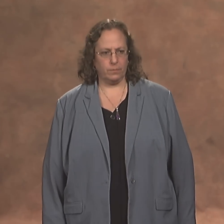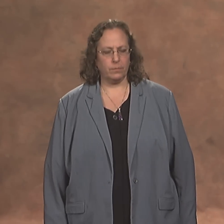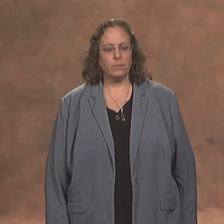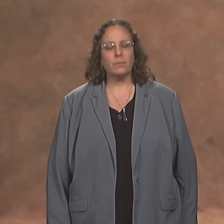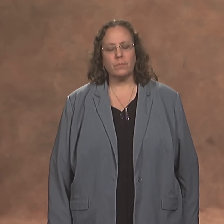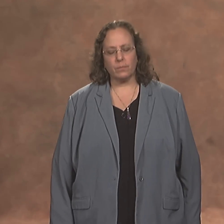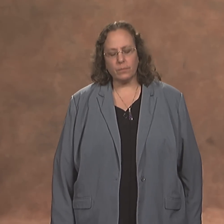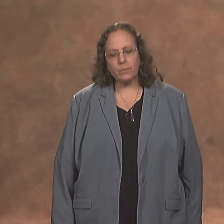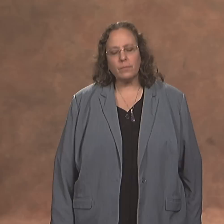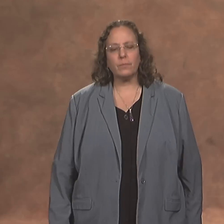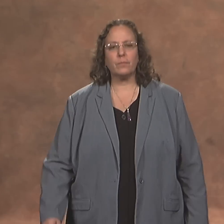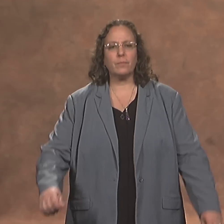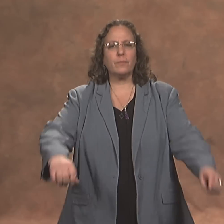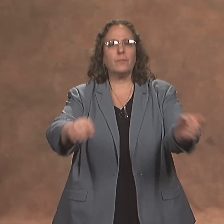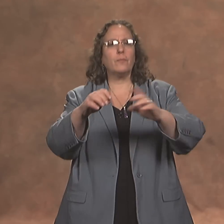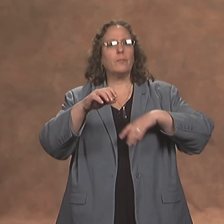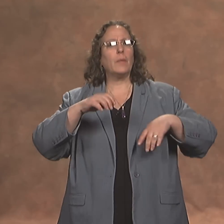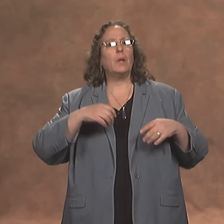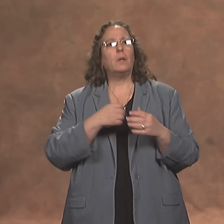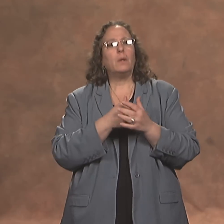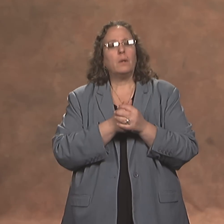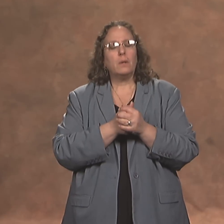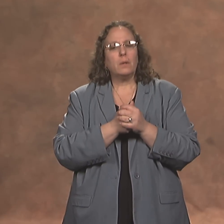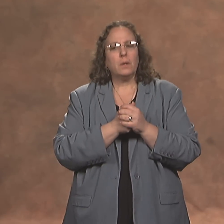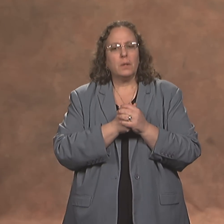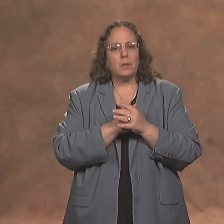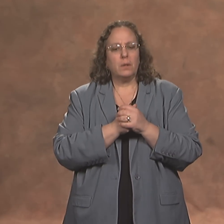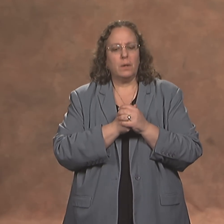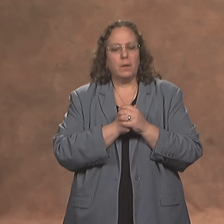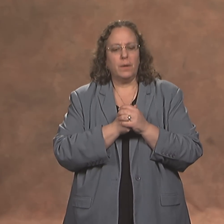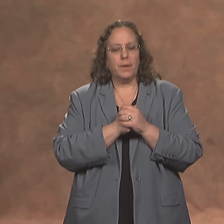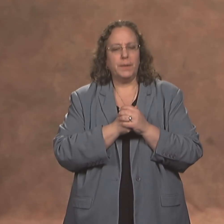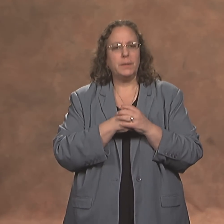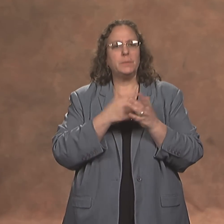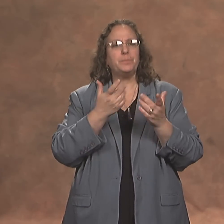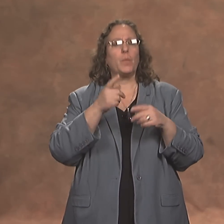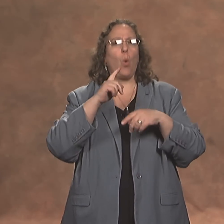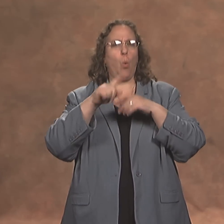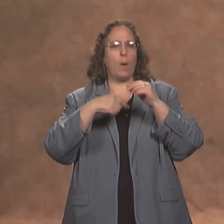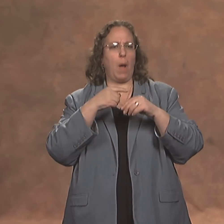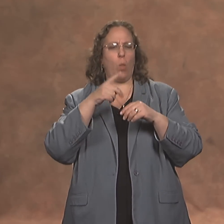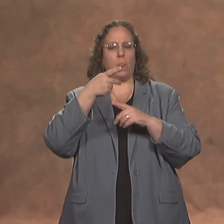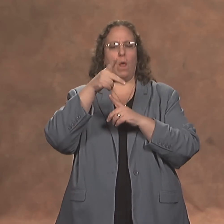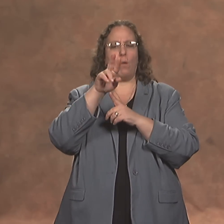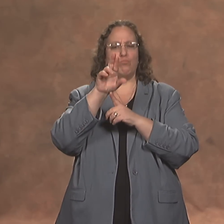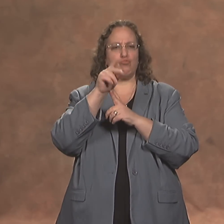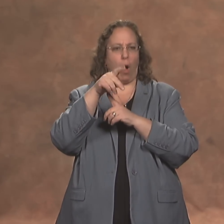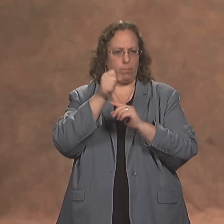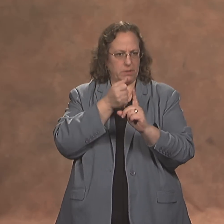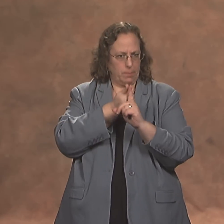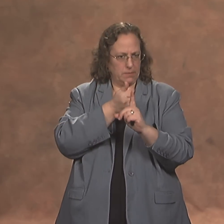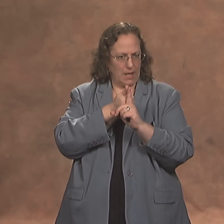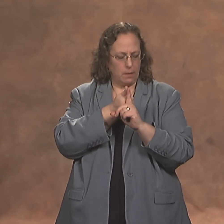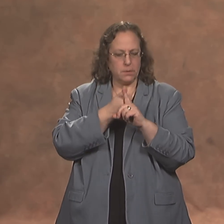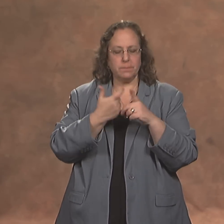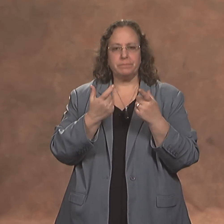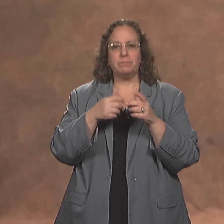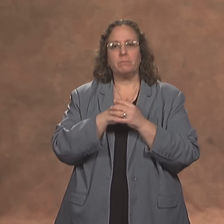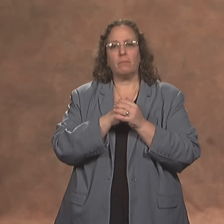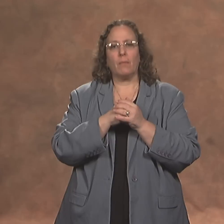way to enhance the teaching props? For example, can we include a copy of the teaching aid to